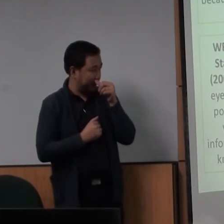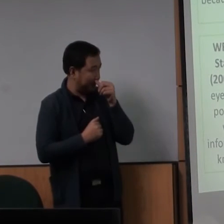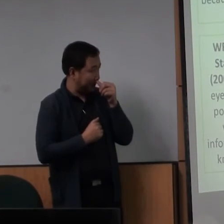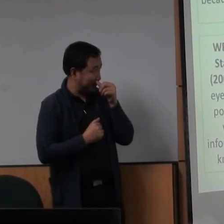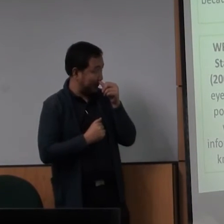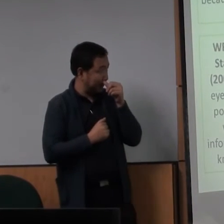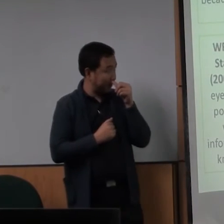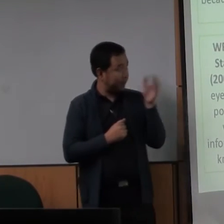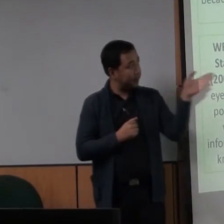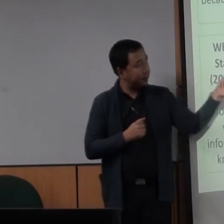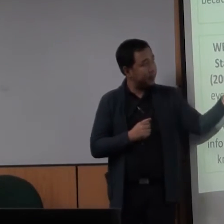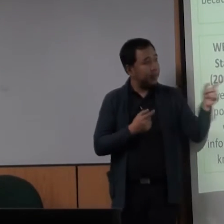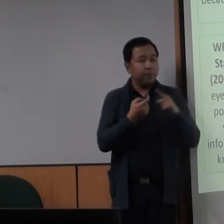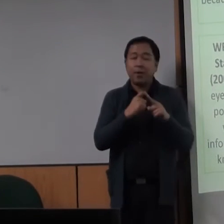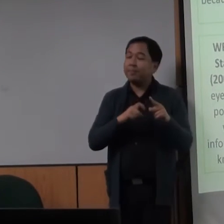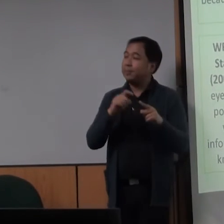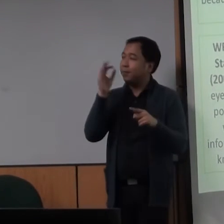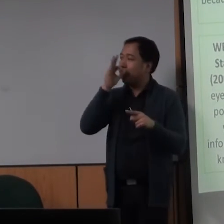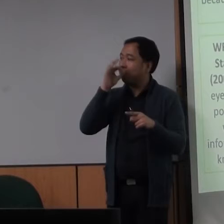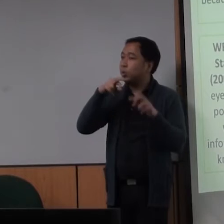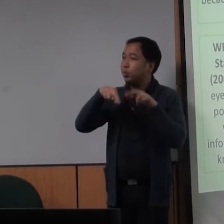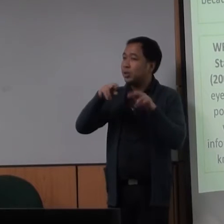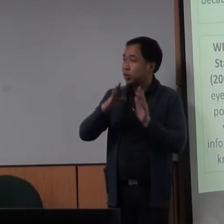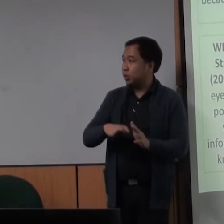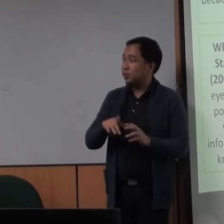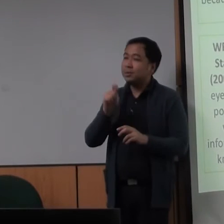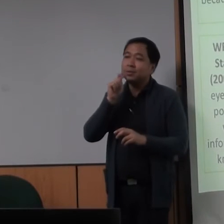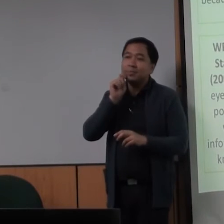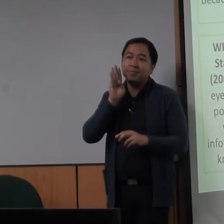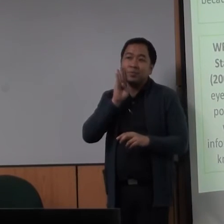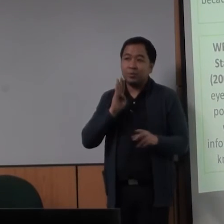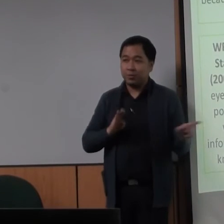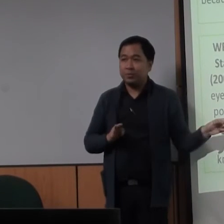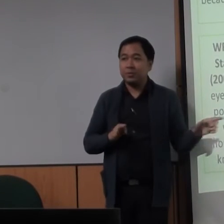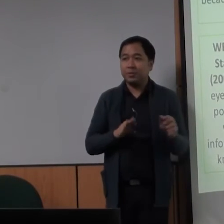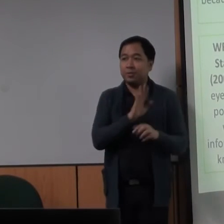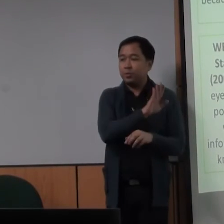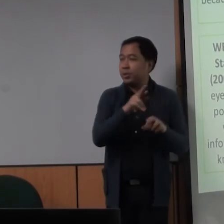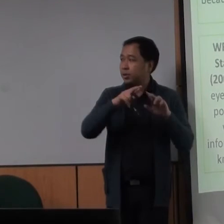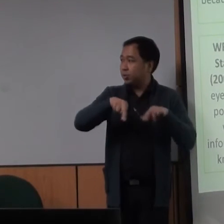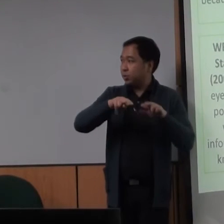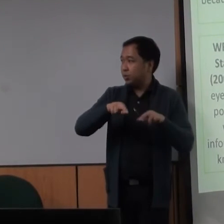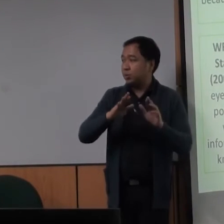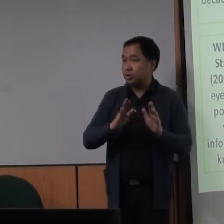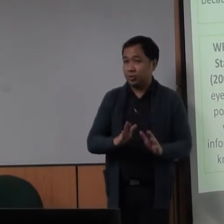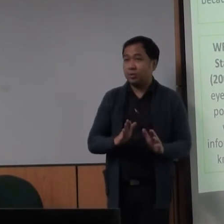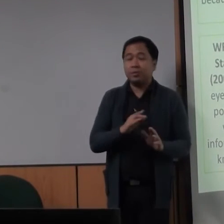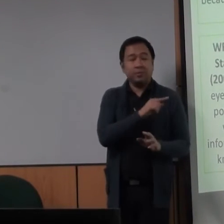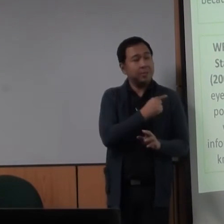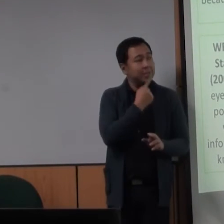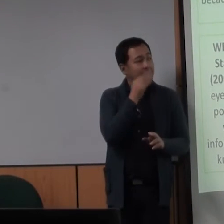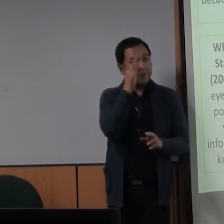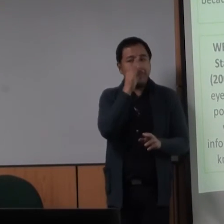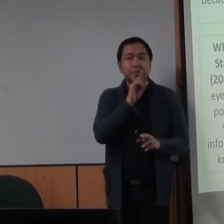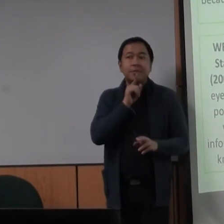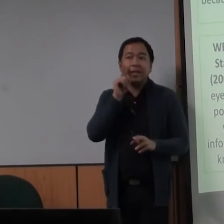And from a Filipino researcher, so Bustos, from her study, they said, Filipino deaf